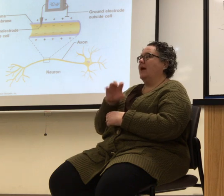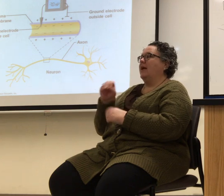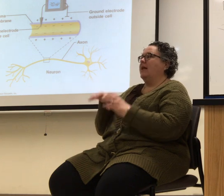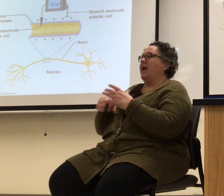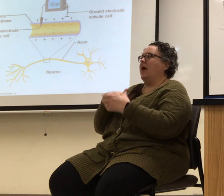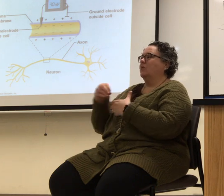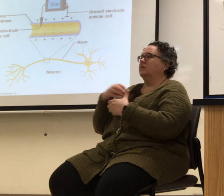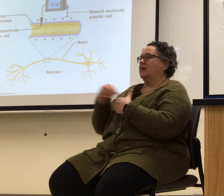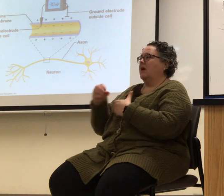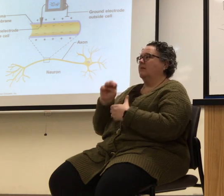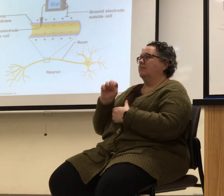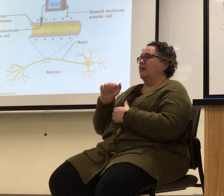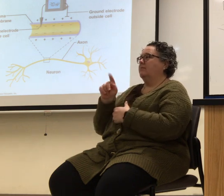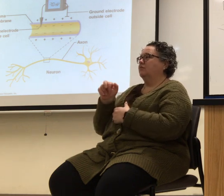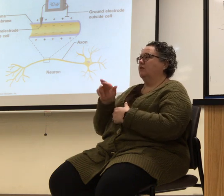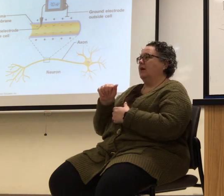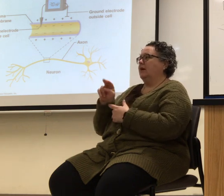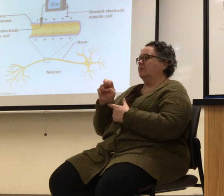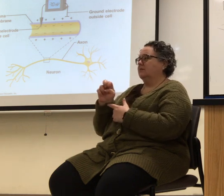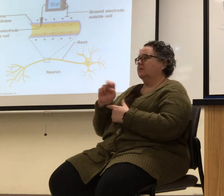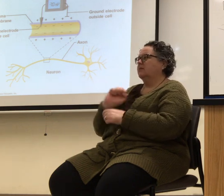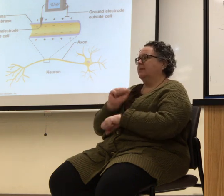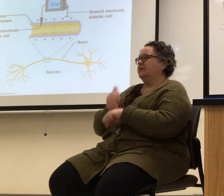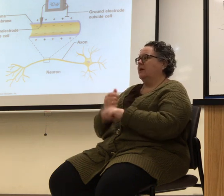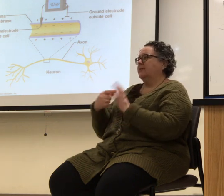got set up there.